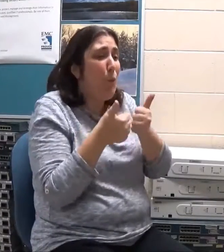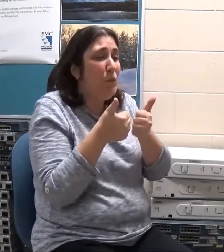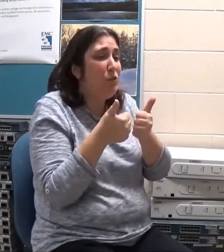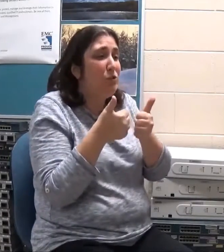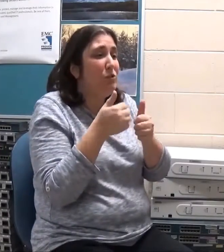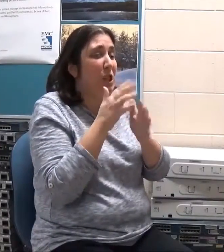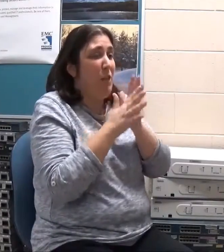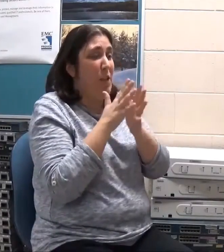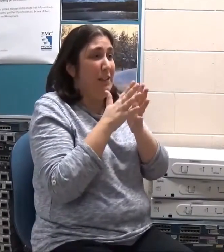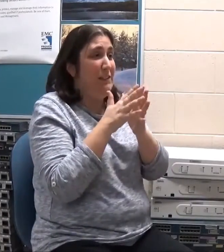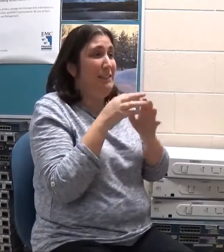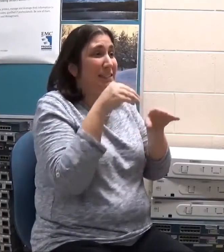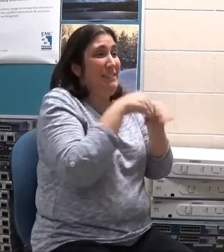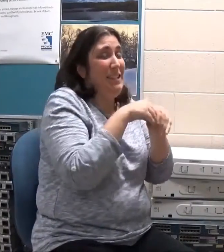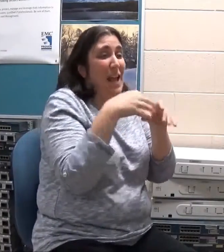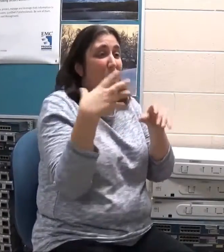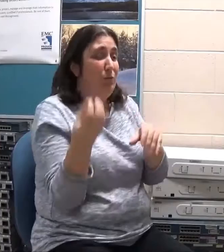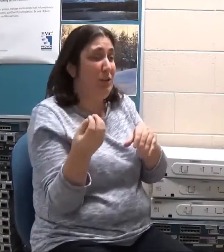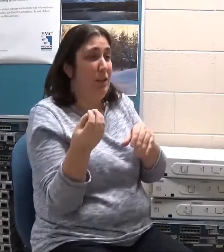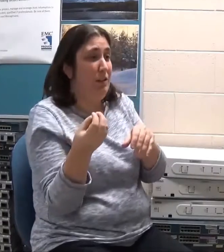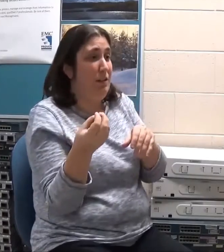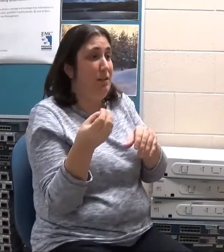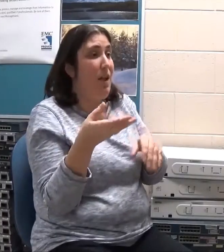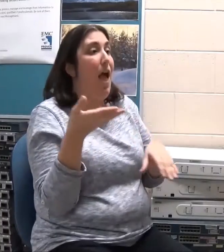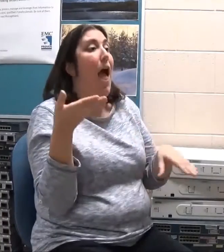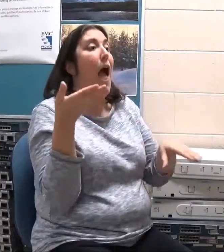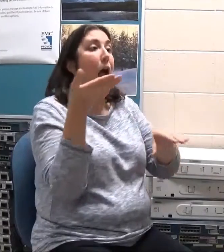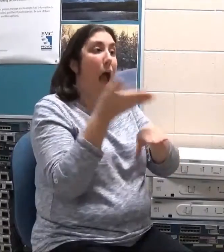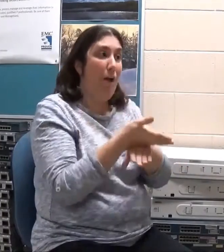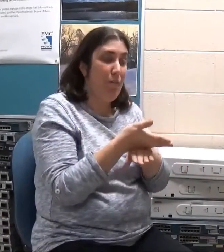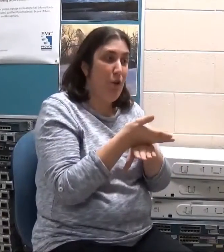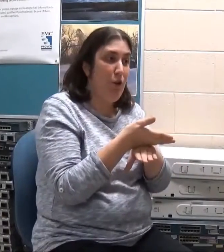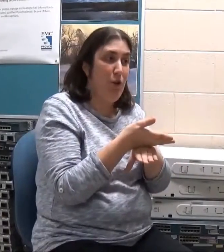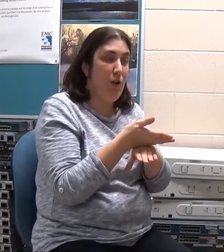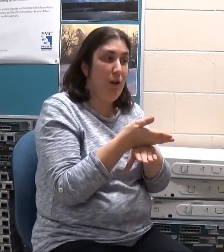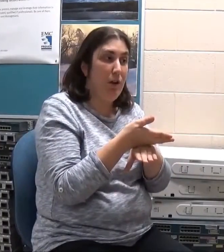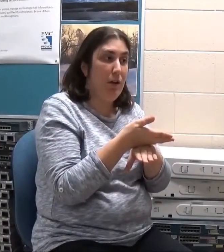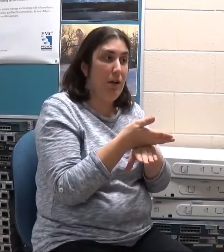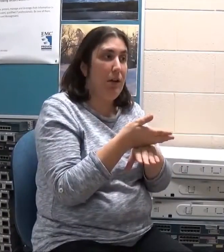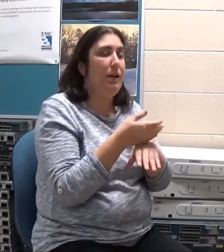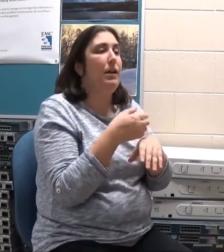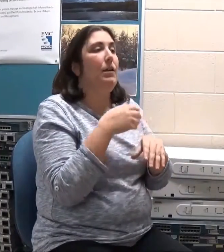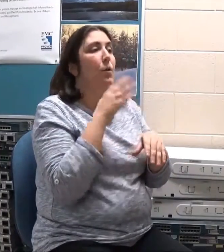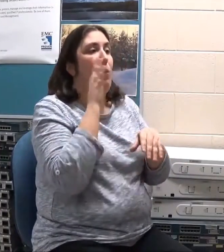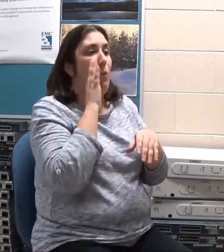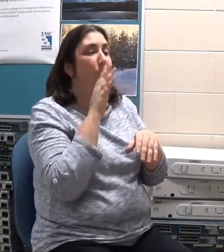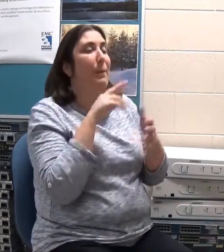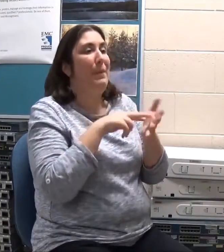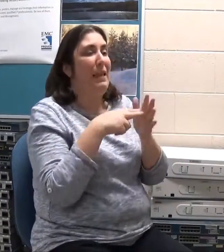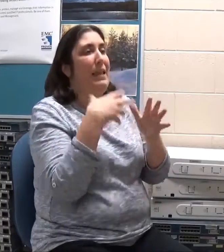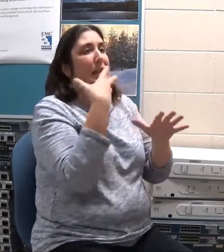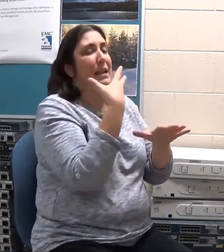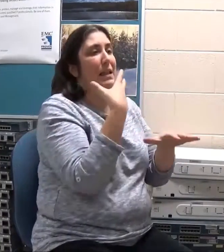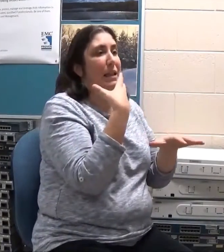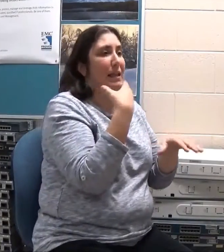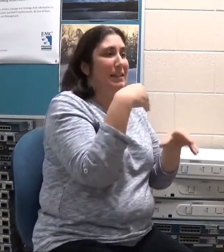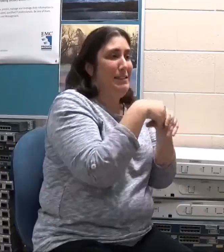After that, anything else will refer as inside or outside. So it looks like the command is IP address,